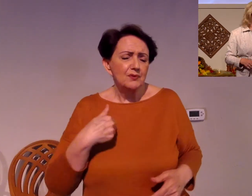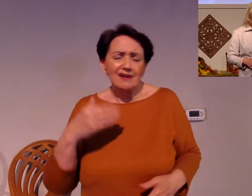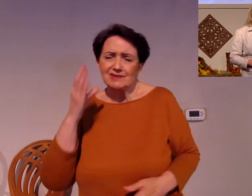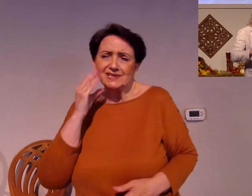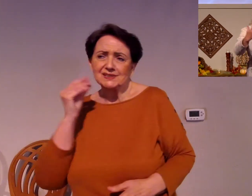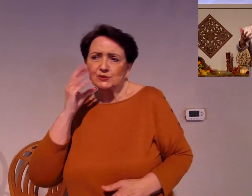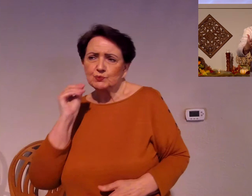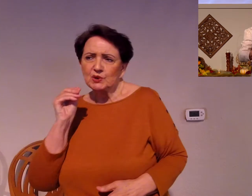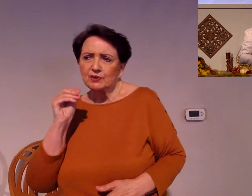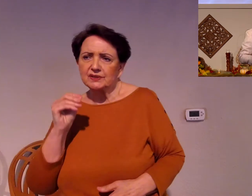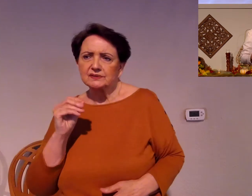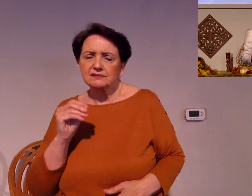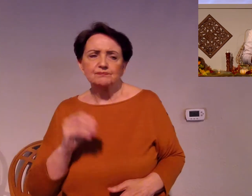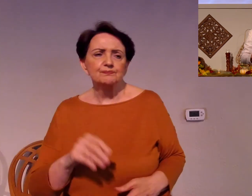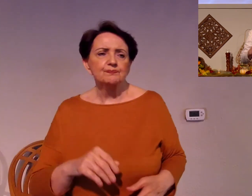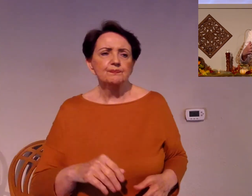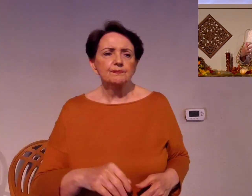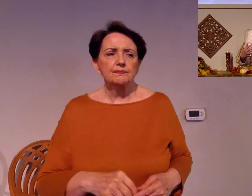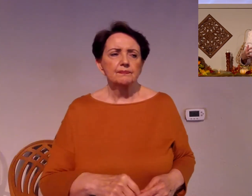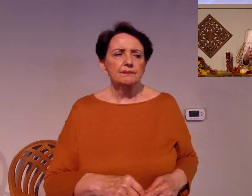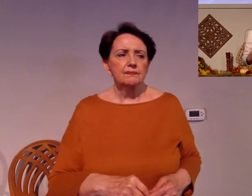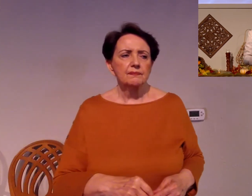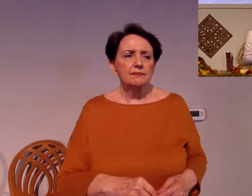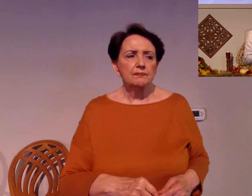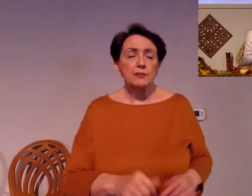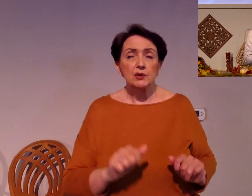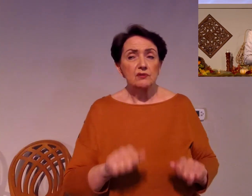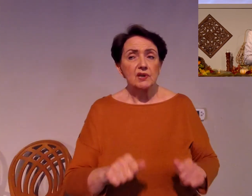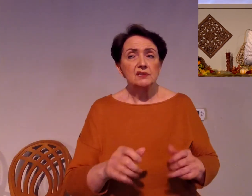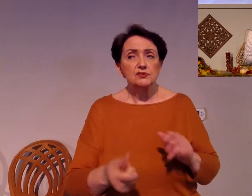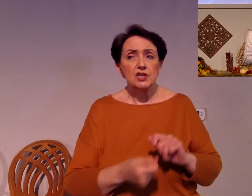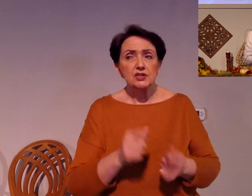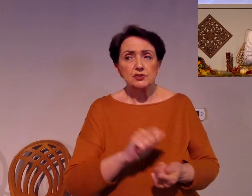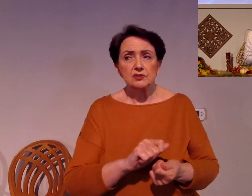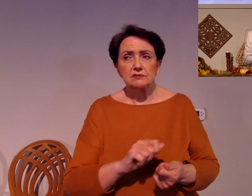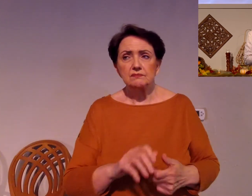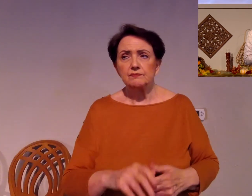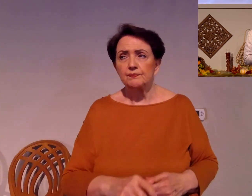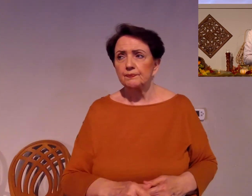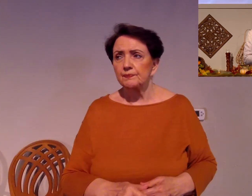experience, because, right? But we can change this.